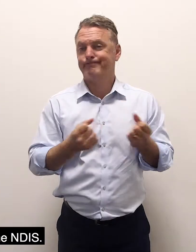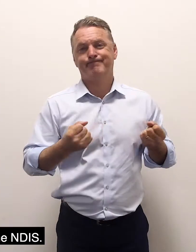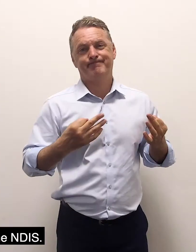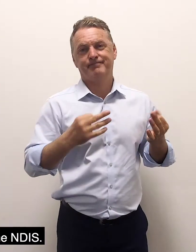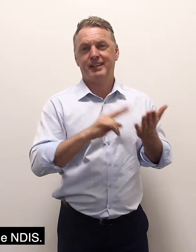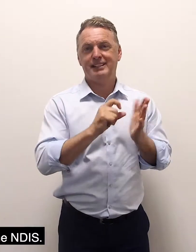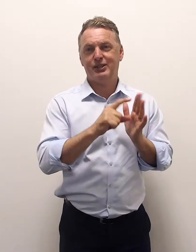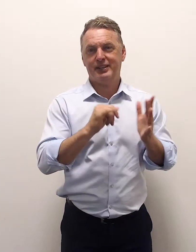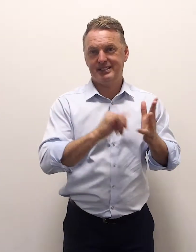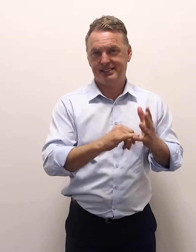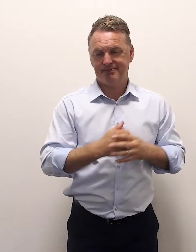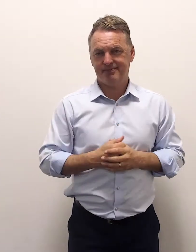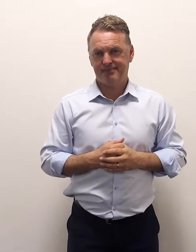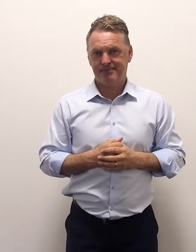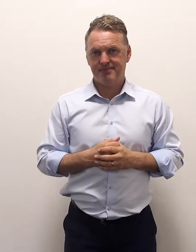you wouldn't have the NDIS.